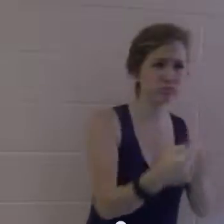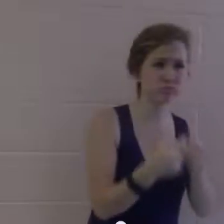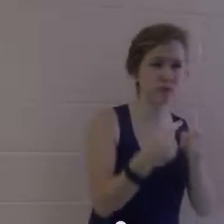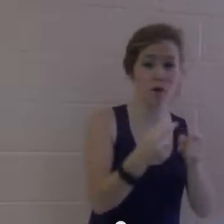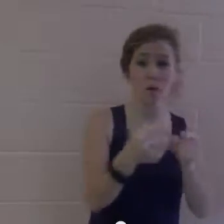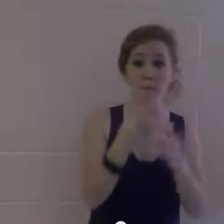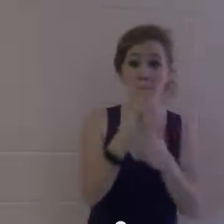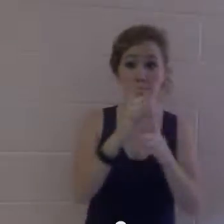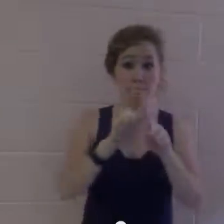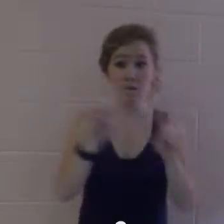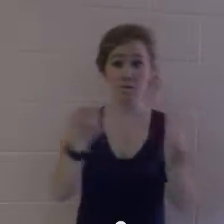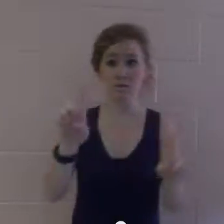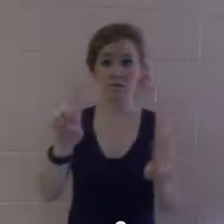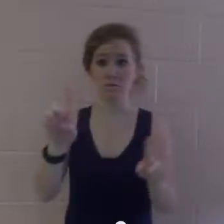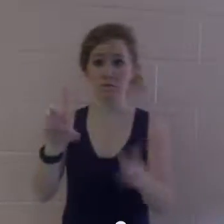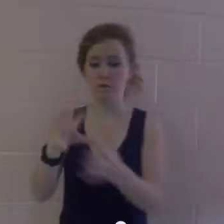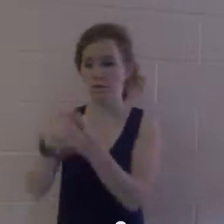But all of them struggle.